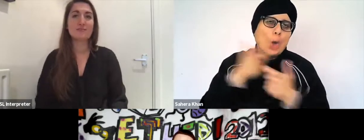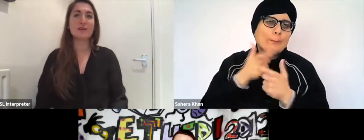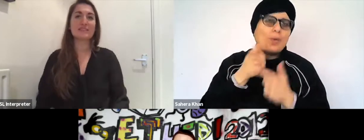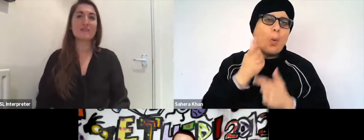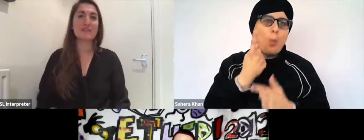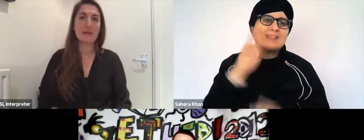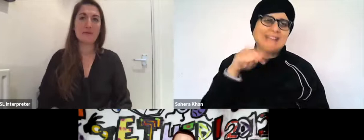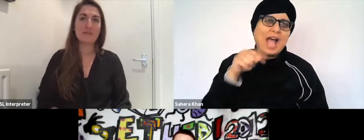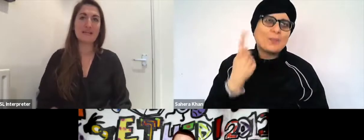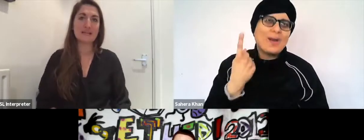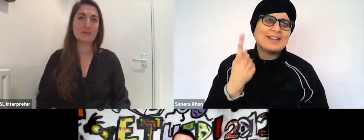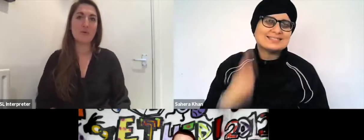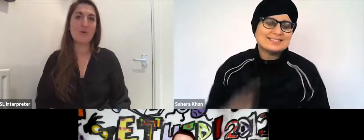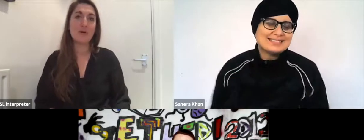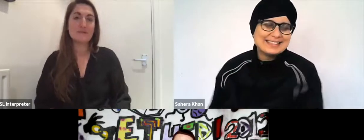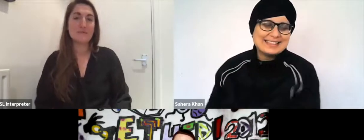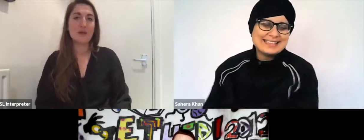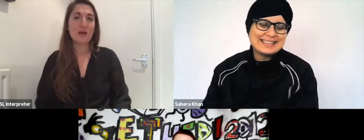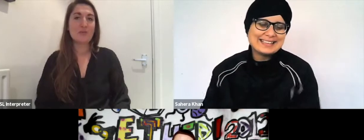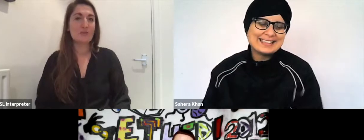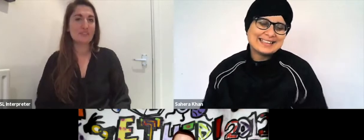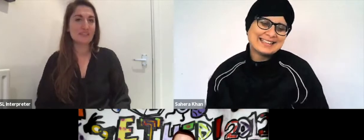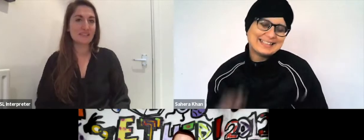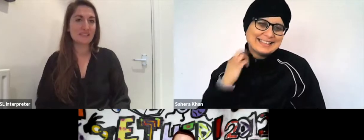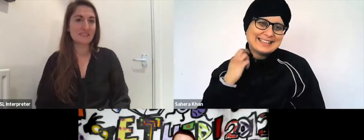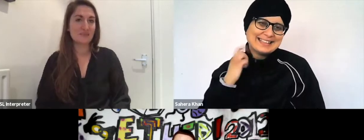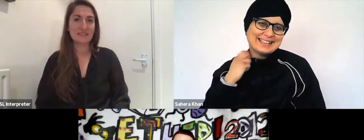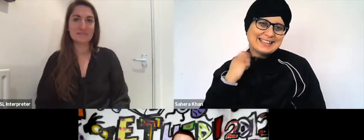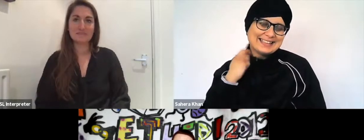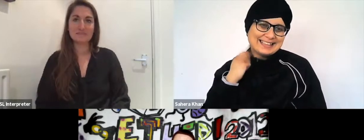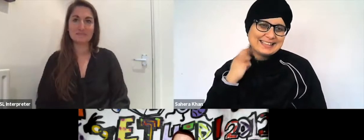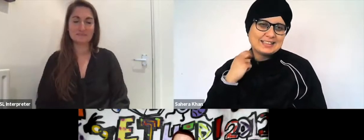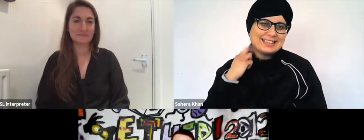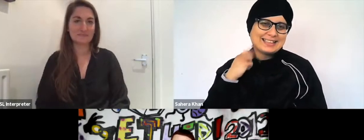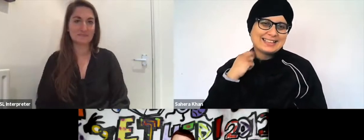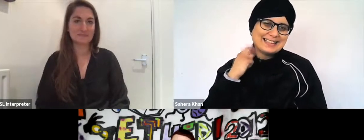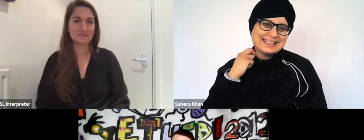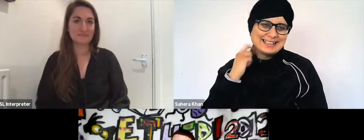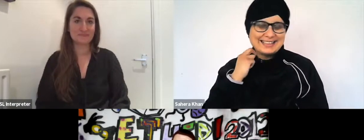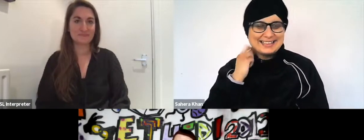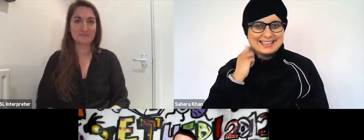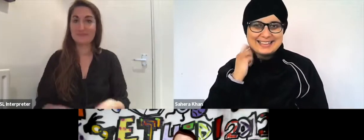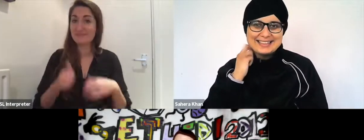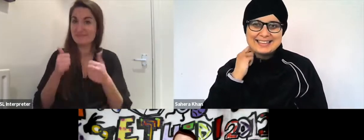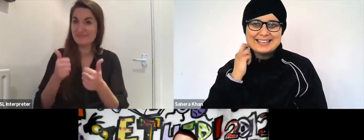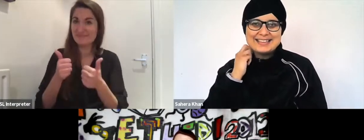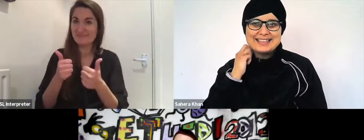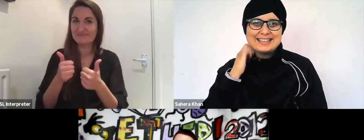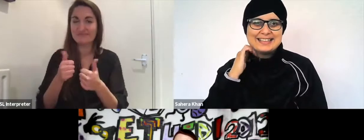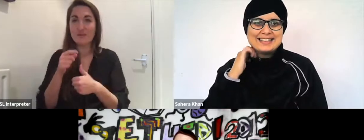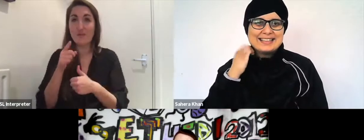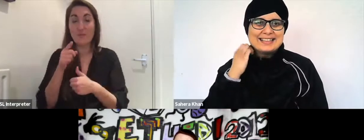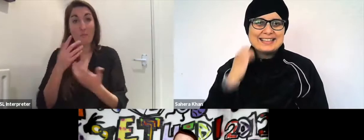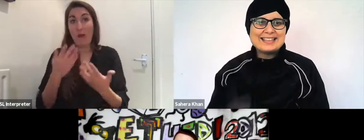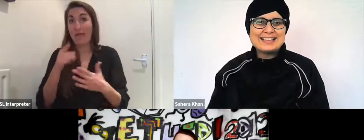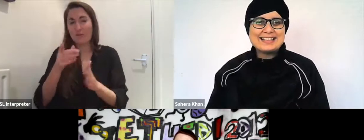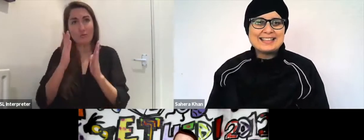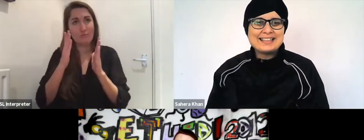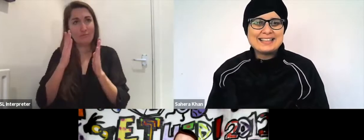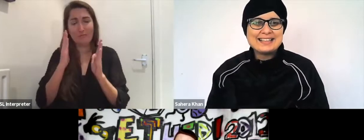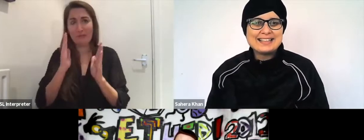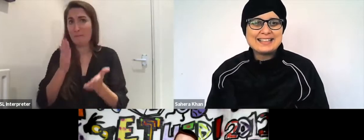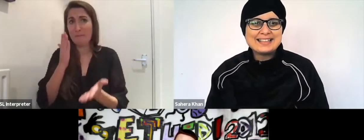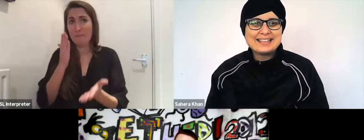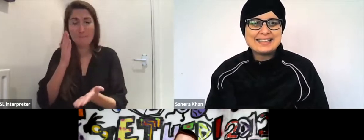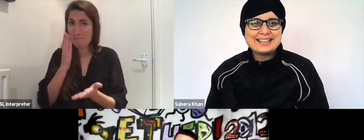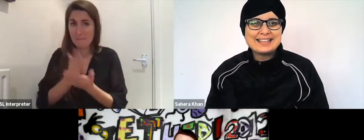moment. So I'm going to definitely carry on making more comedy things. Definitely. Well, you must be incredibly busy. How did you get